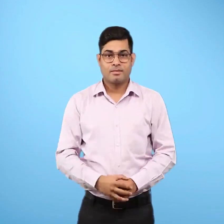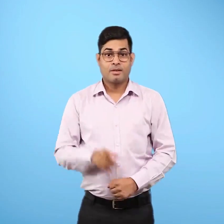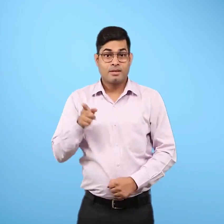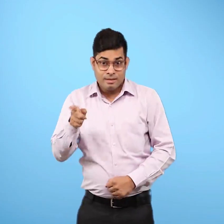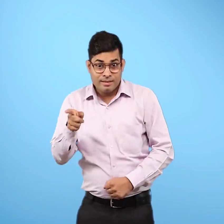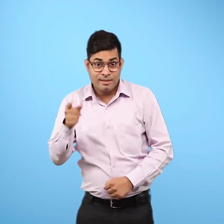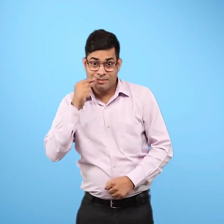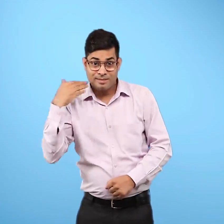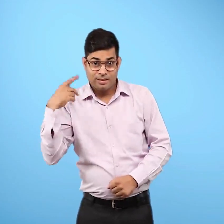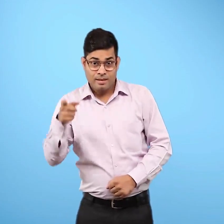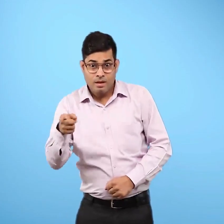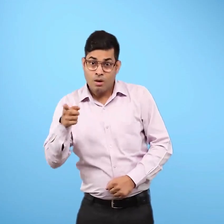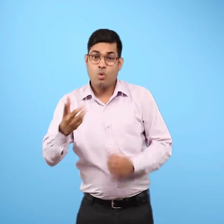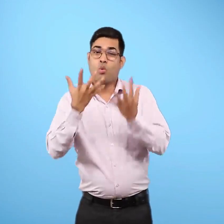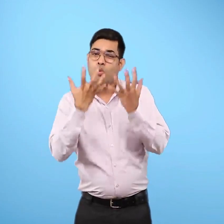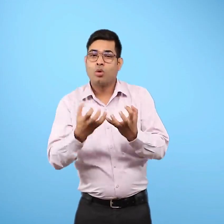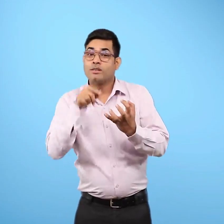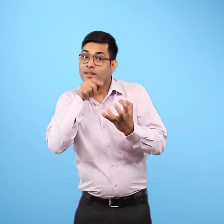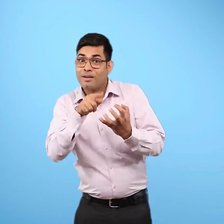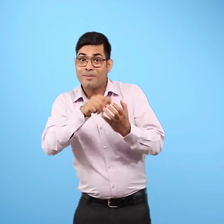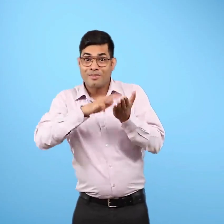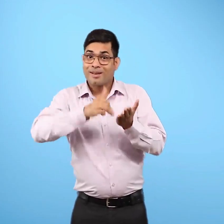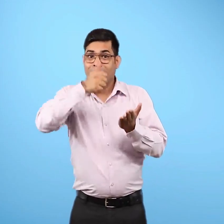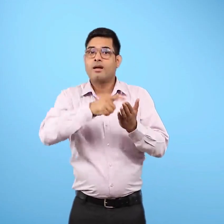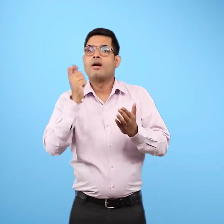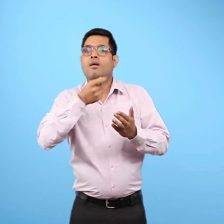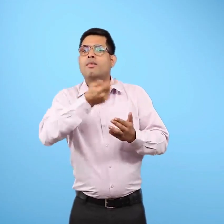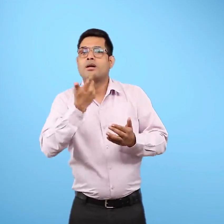He wanted to multiply 195 by